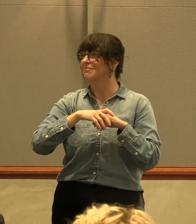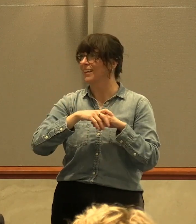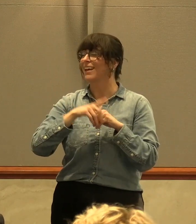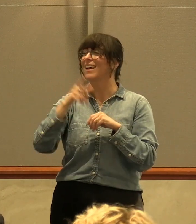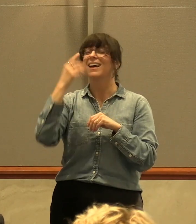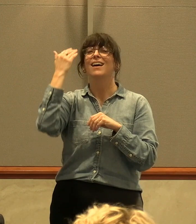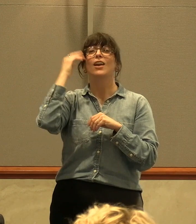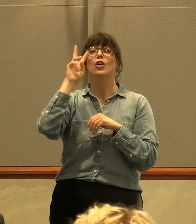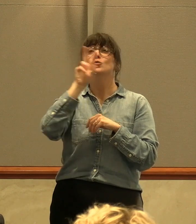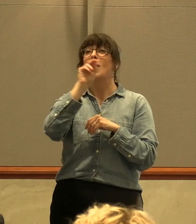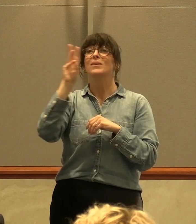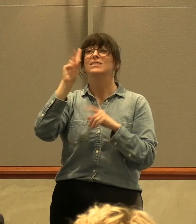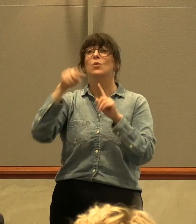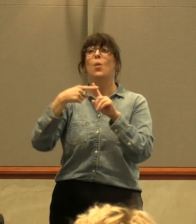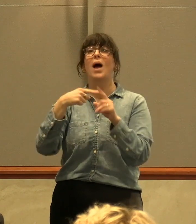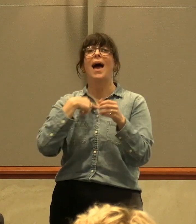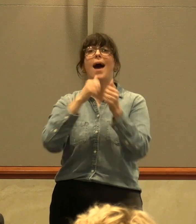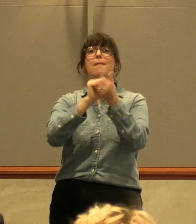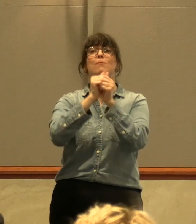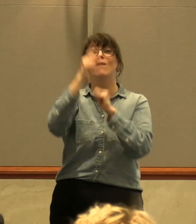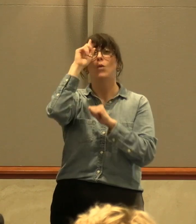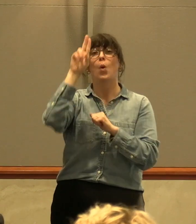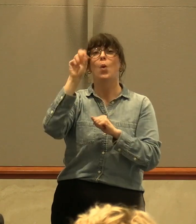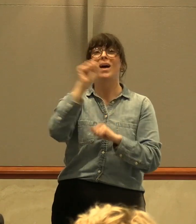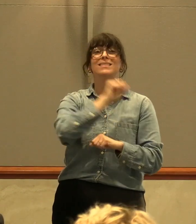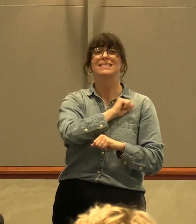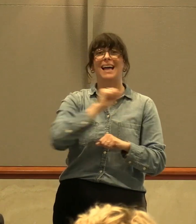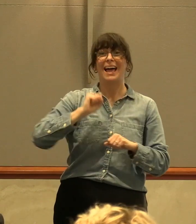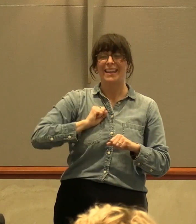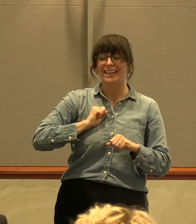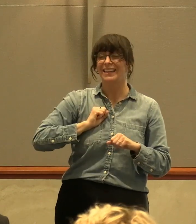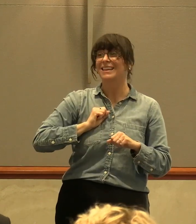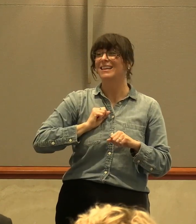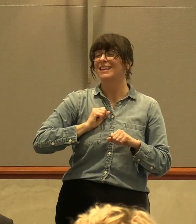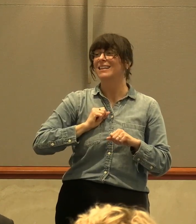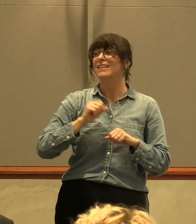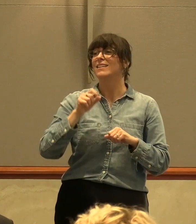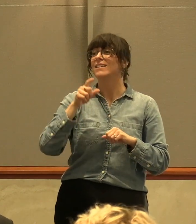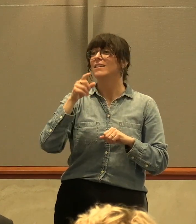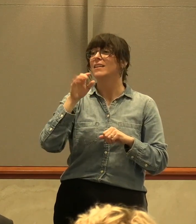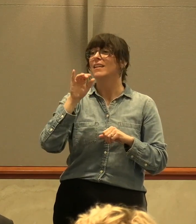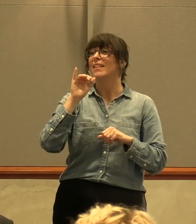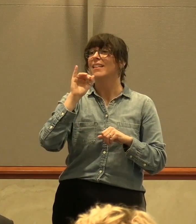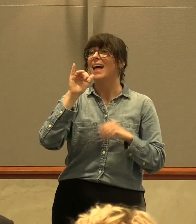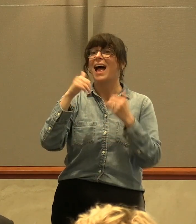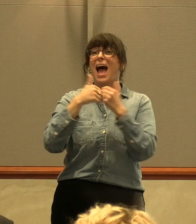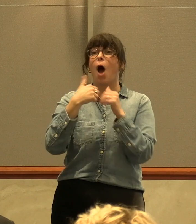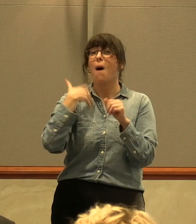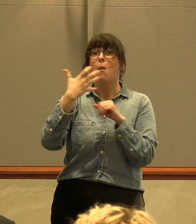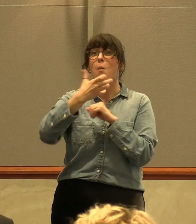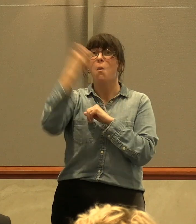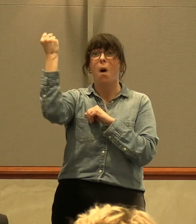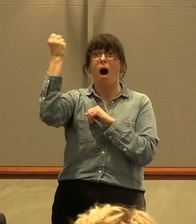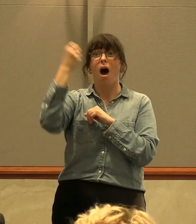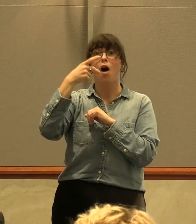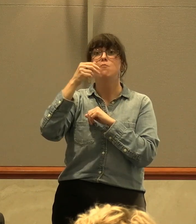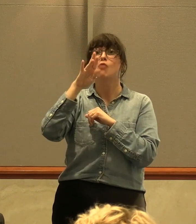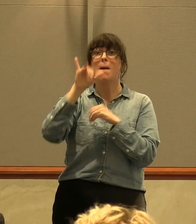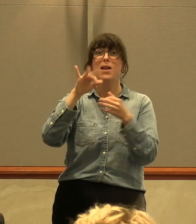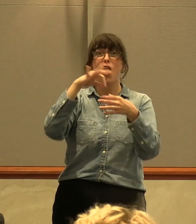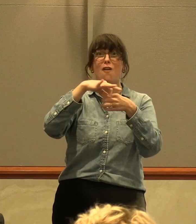in 2006, when I was running for the United States Senate, the margin that I won the